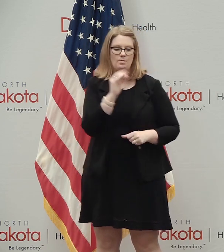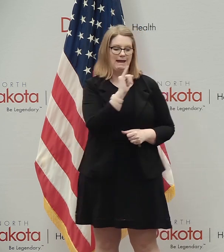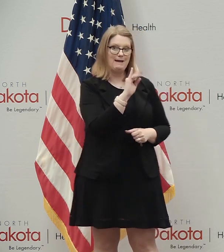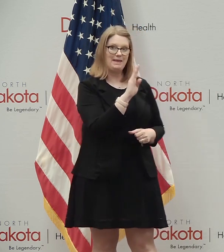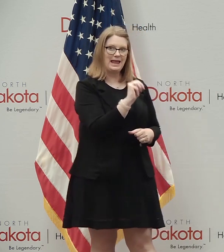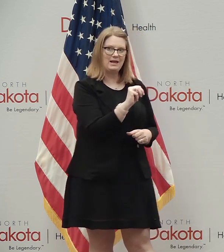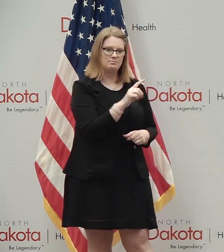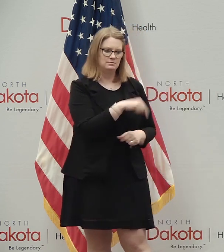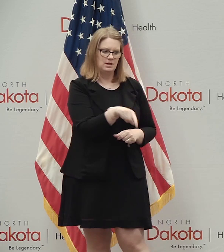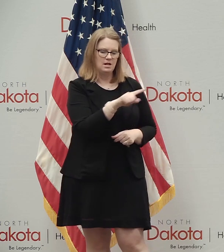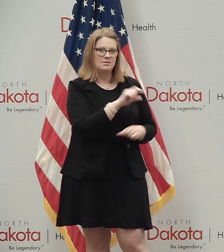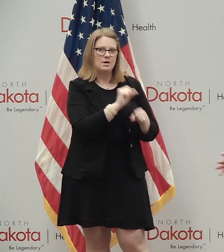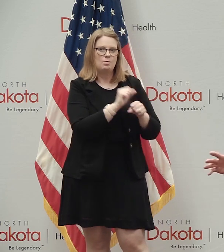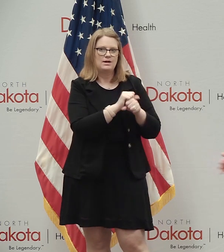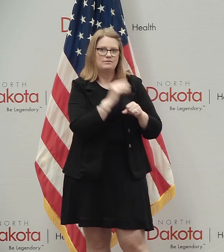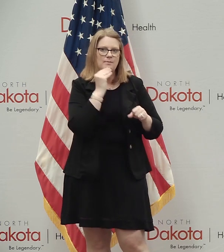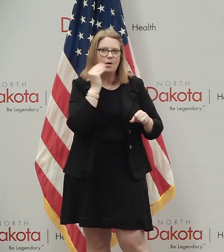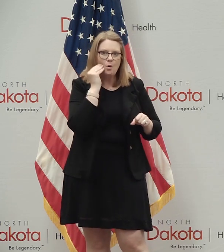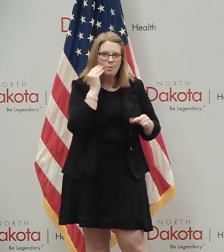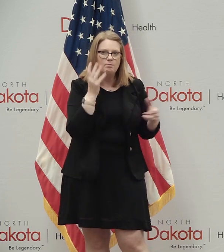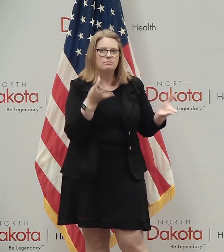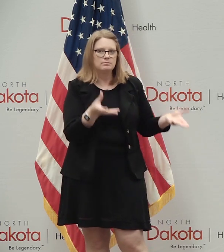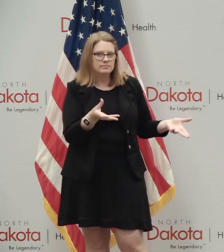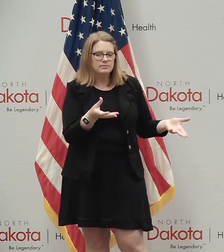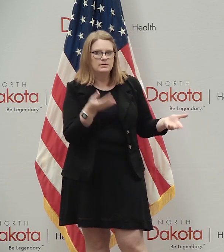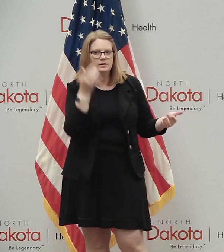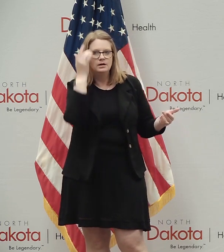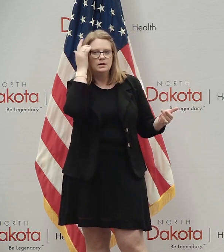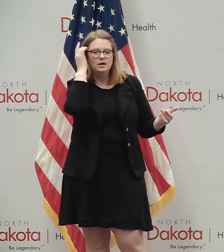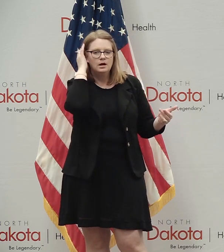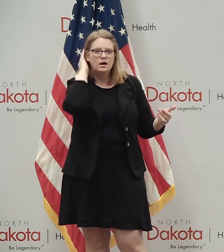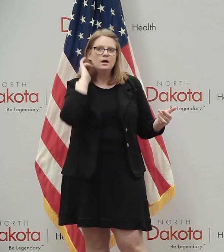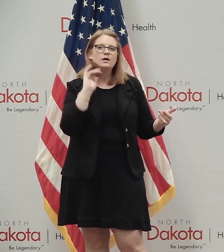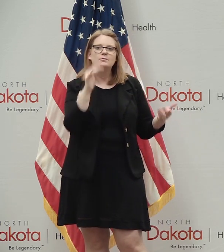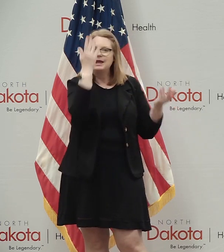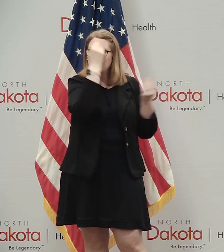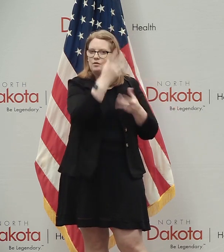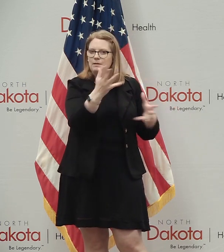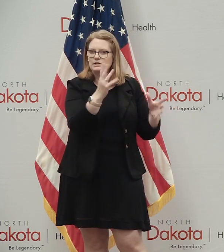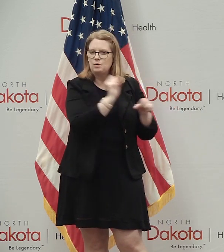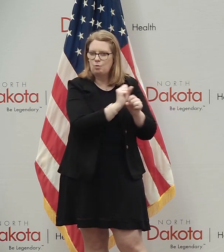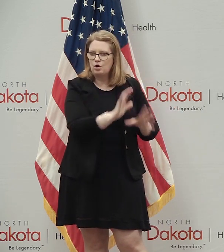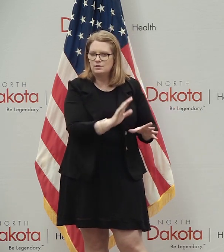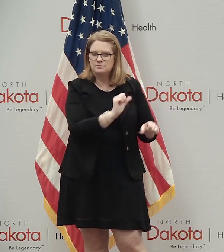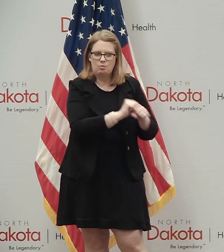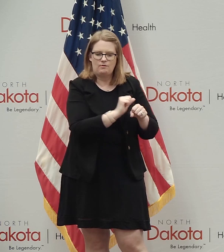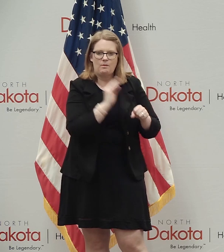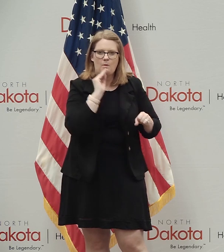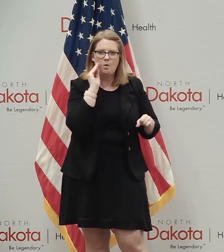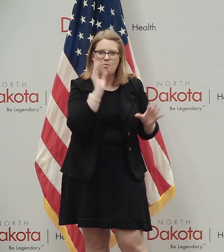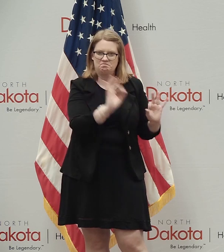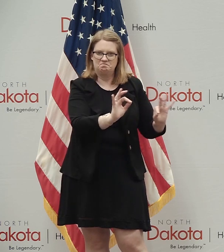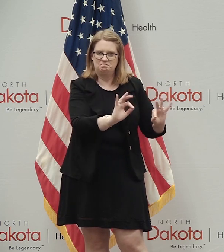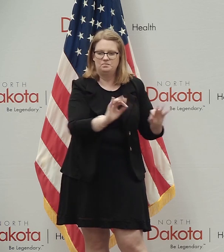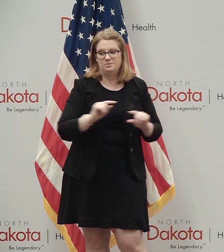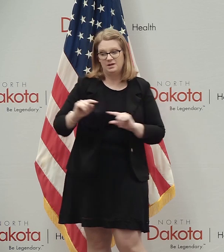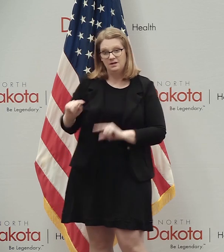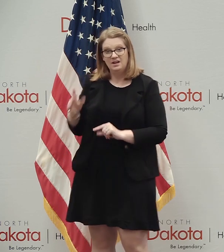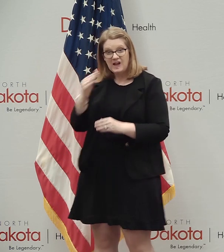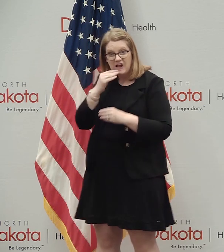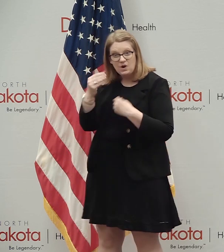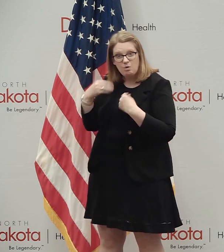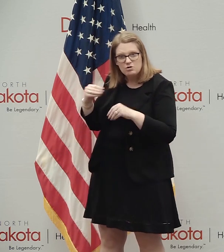got virtually everybody working from home. Again, you've got information workers that can work from home. As they were talking